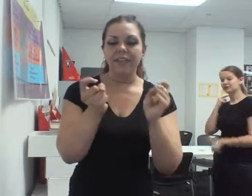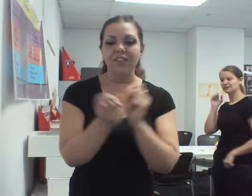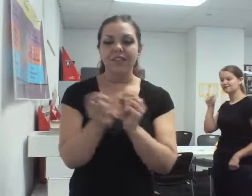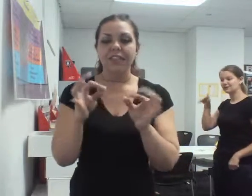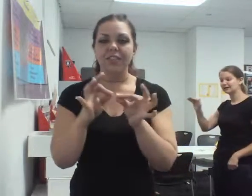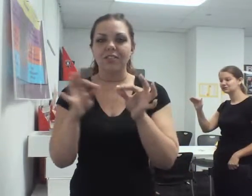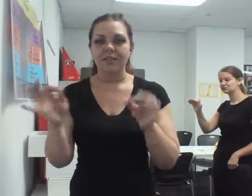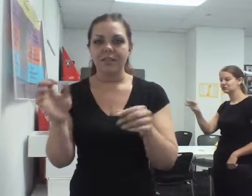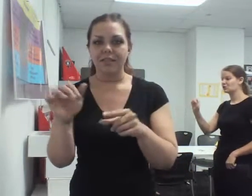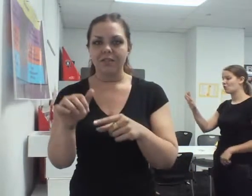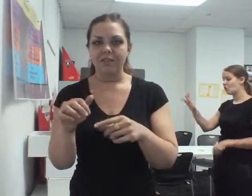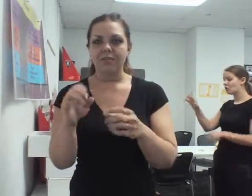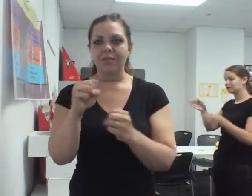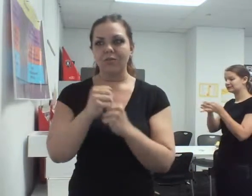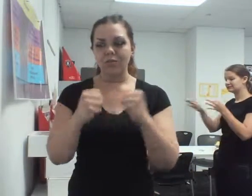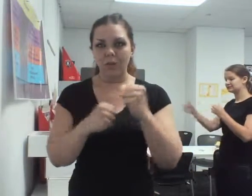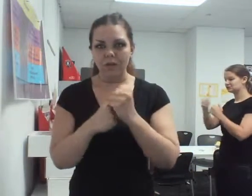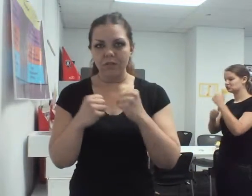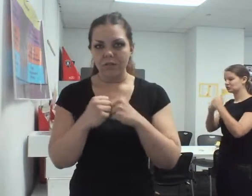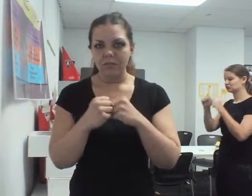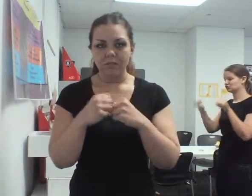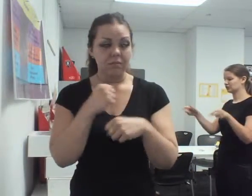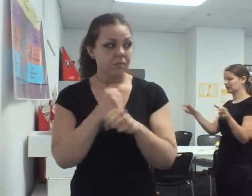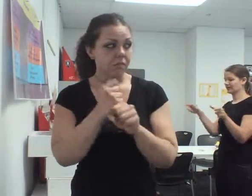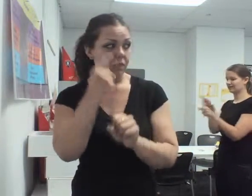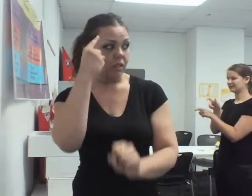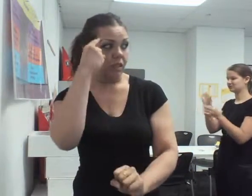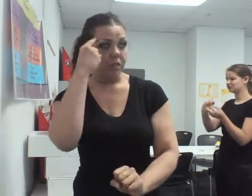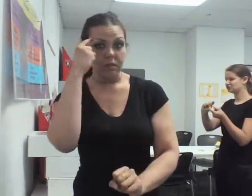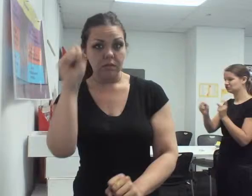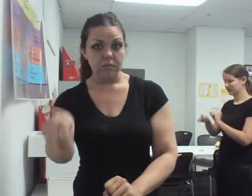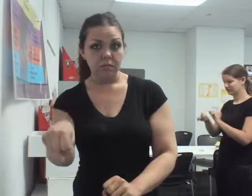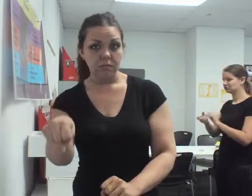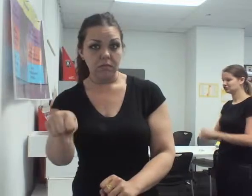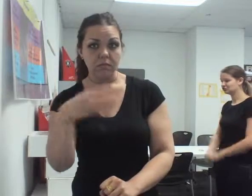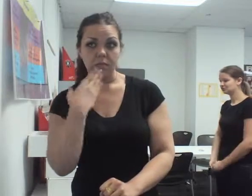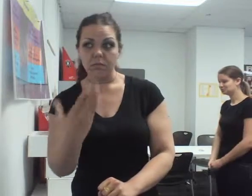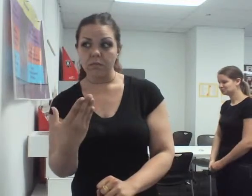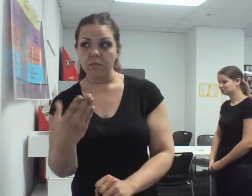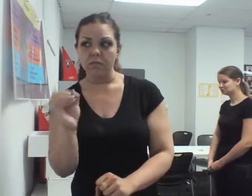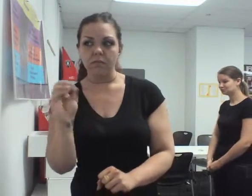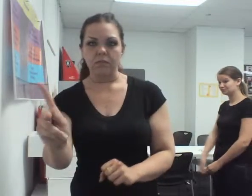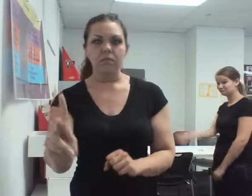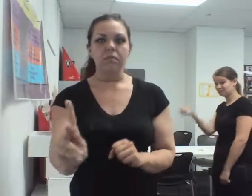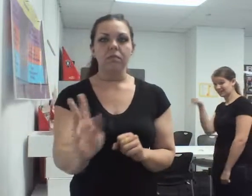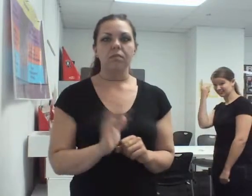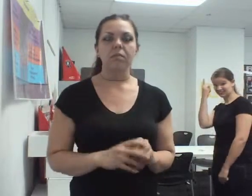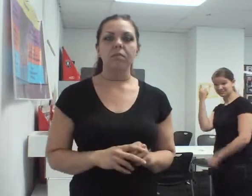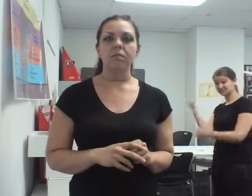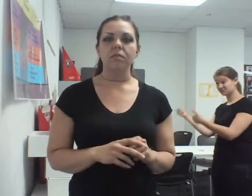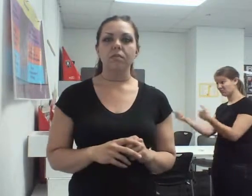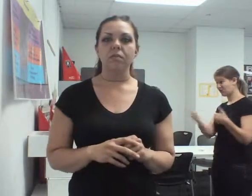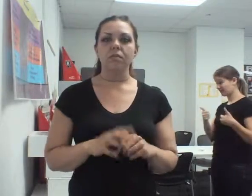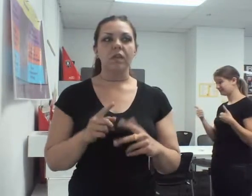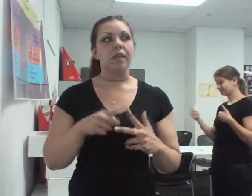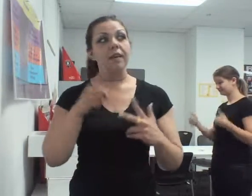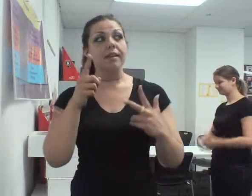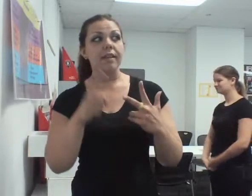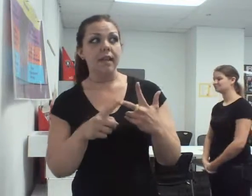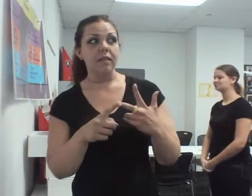Exactly. Make sense? Yes? Good? Alright. The next one, I love this one